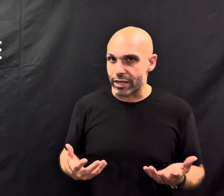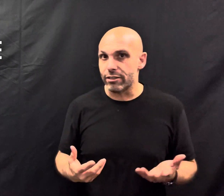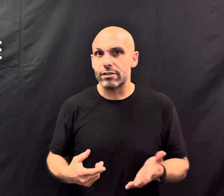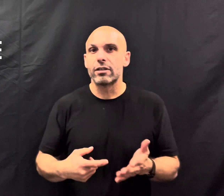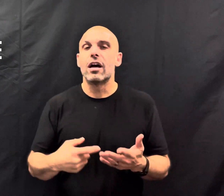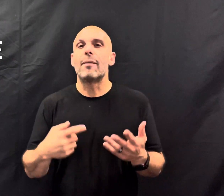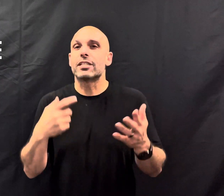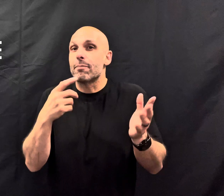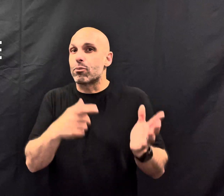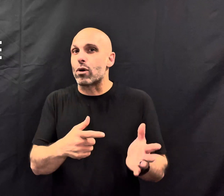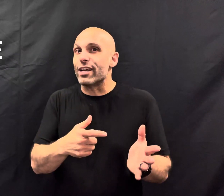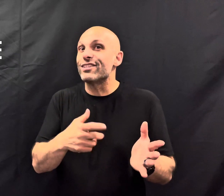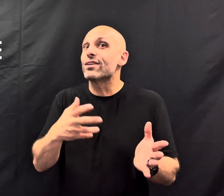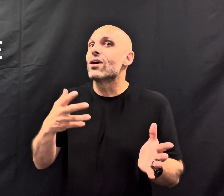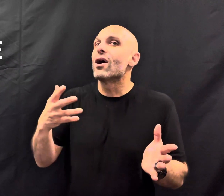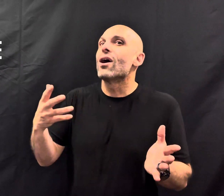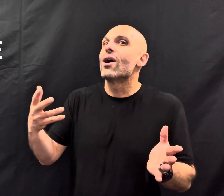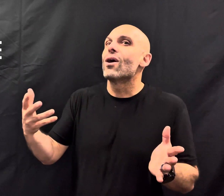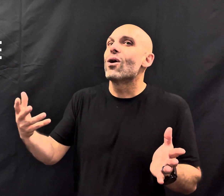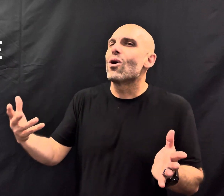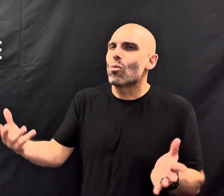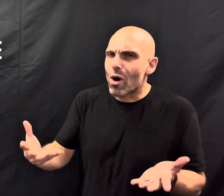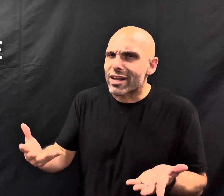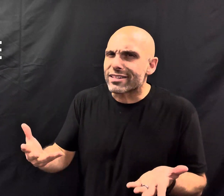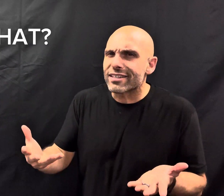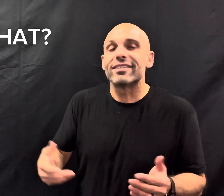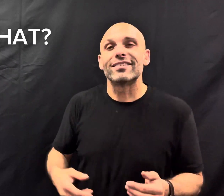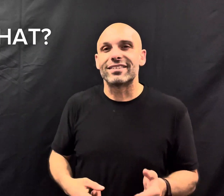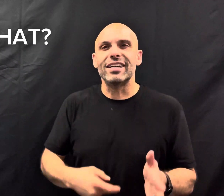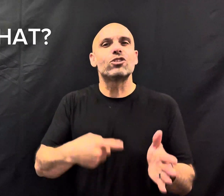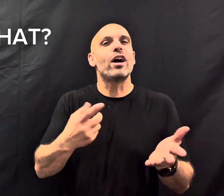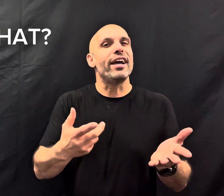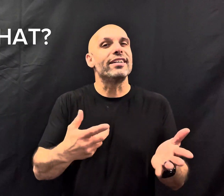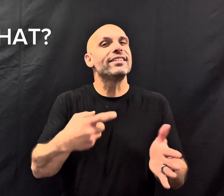price, I'm gonna sign price. What? Right? Try it.